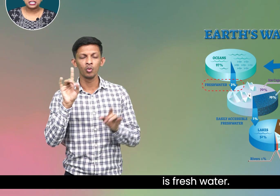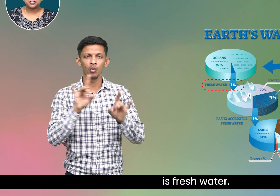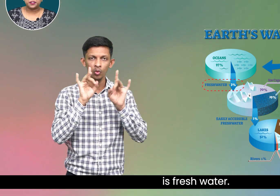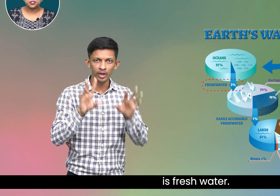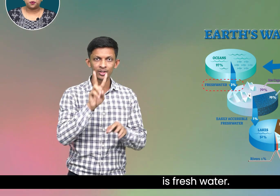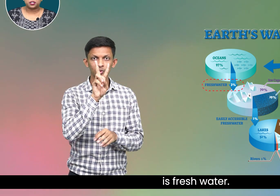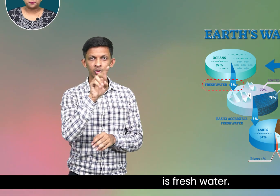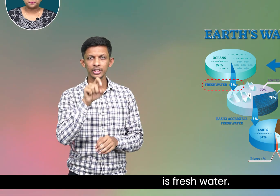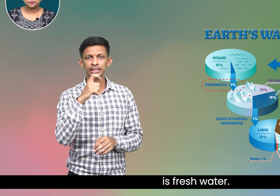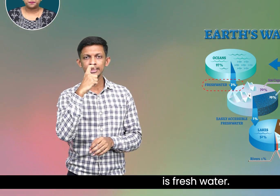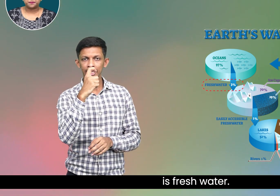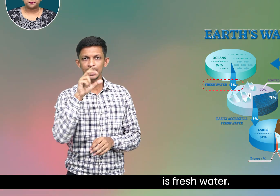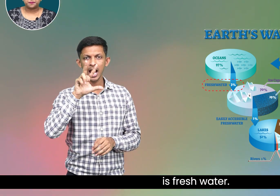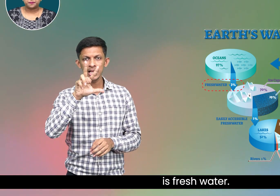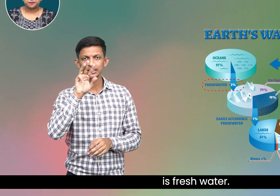2.7831% is fresh water.